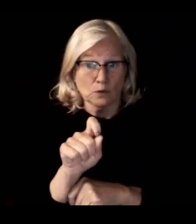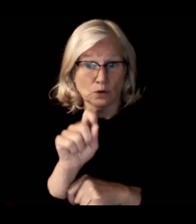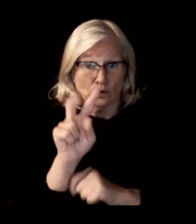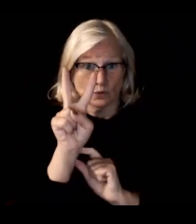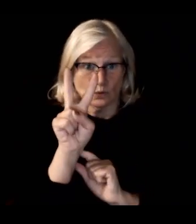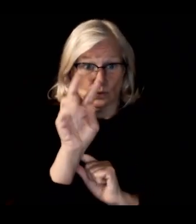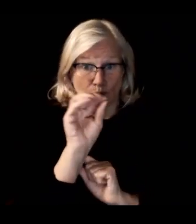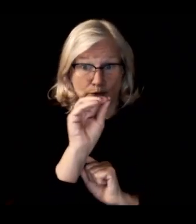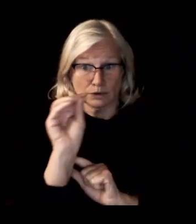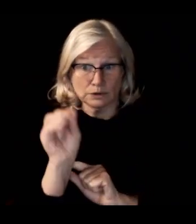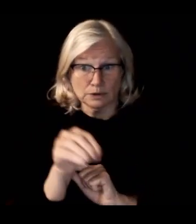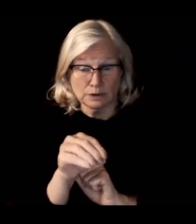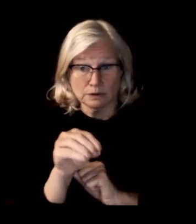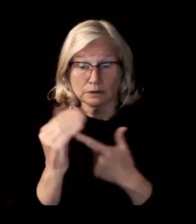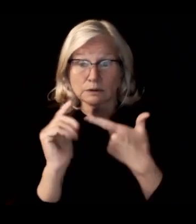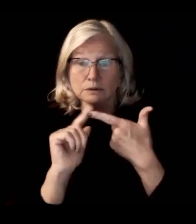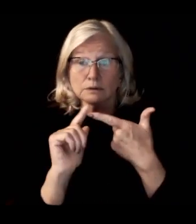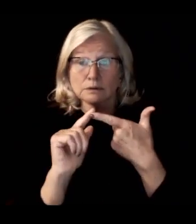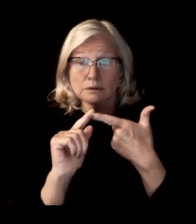that decreased down to